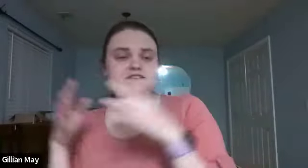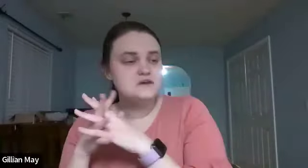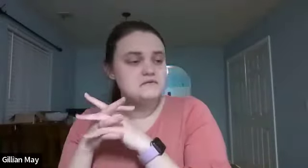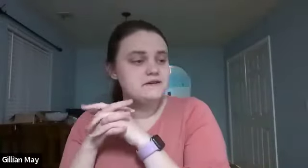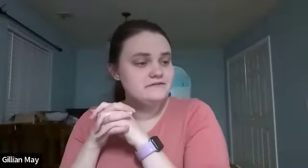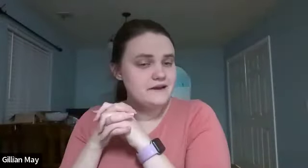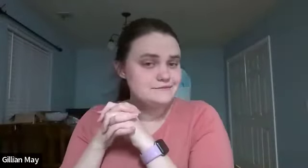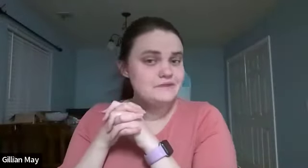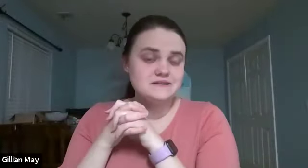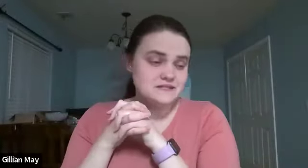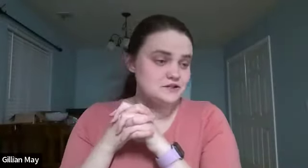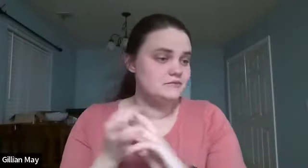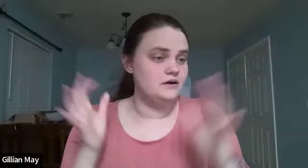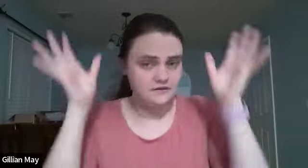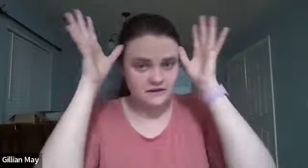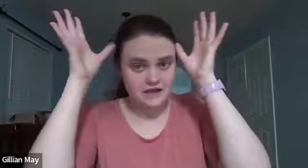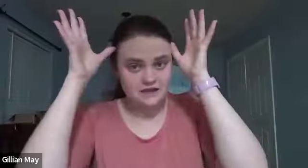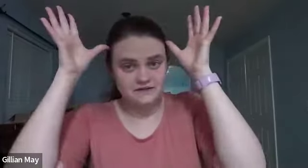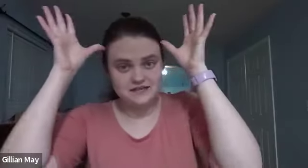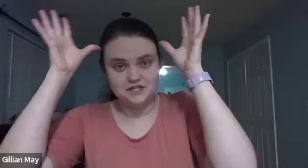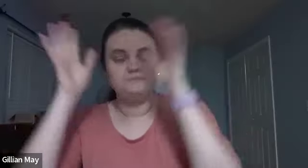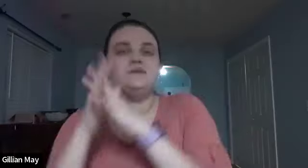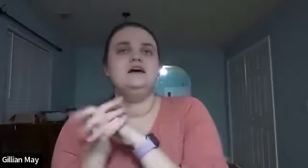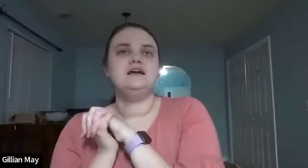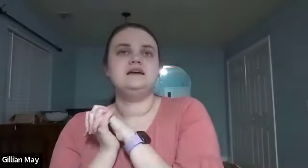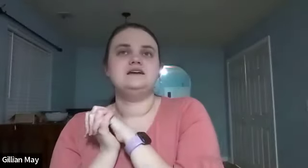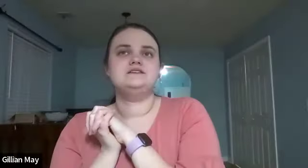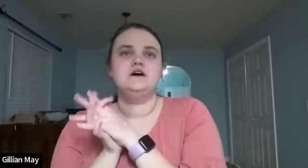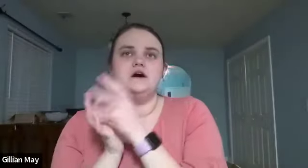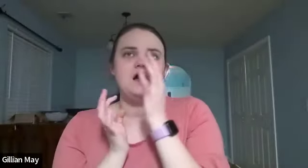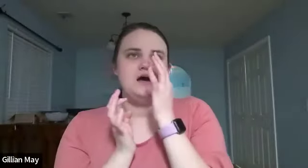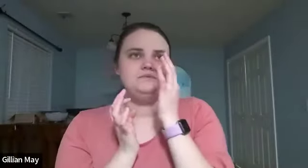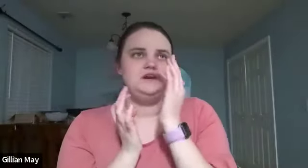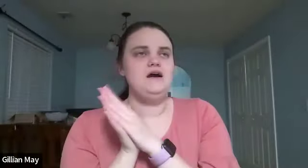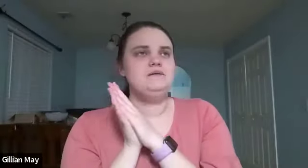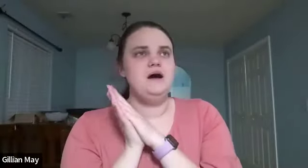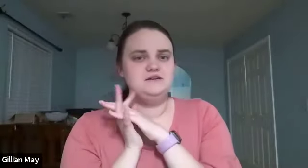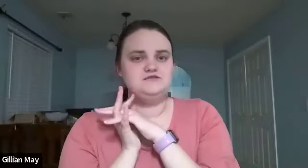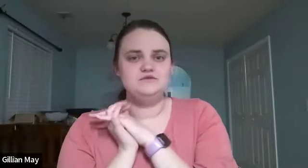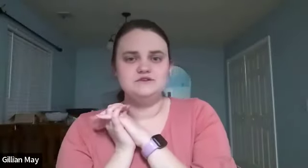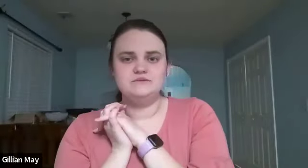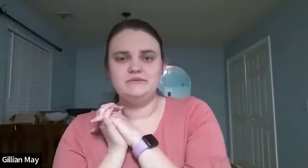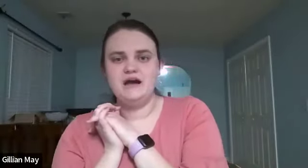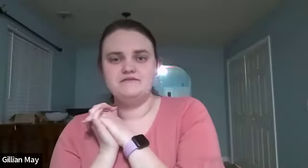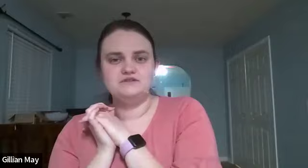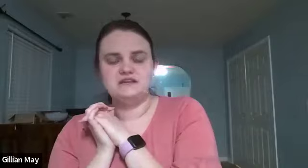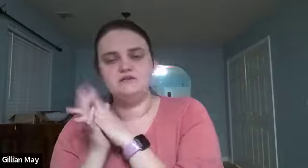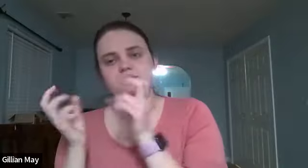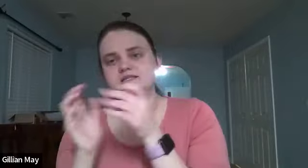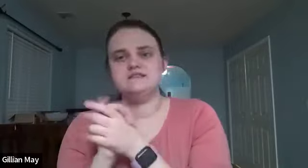So fun fact about the deer or this handshake is you know how in public schools we will have those like little phrases that are